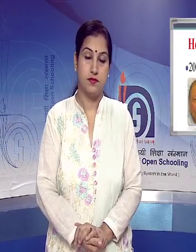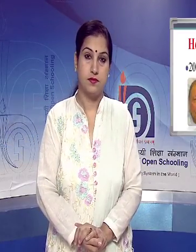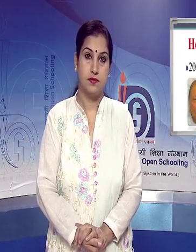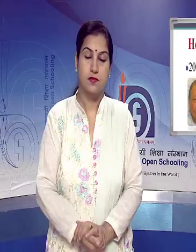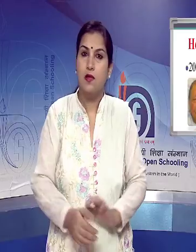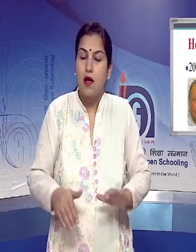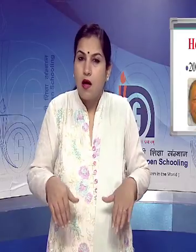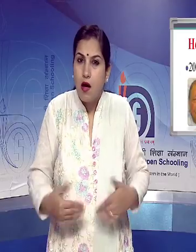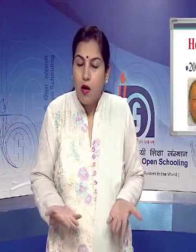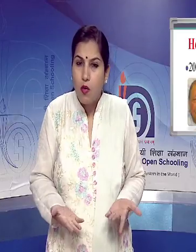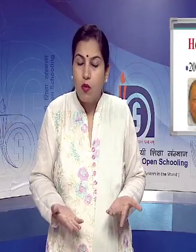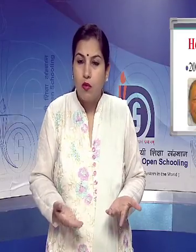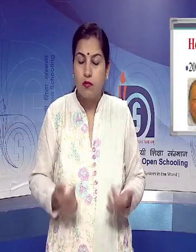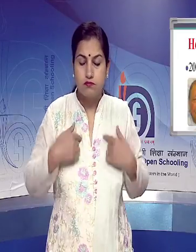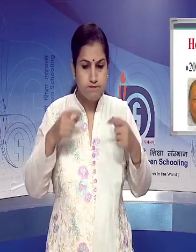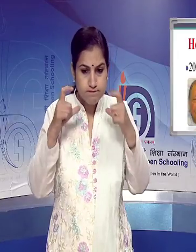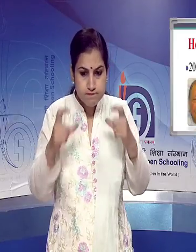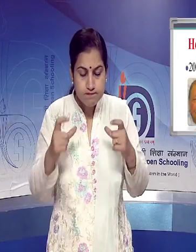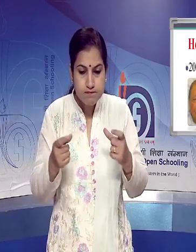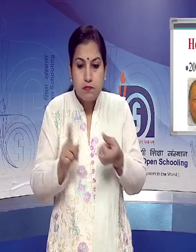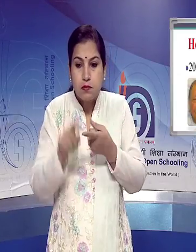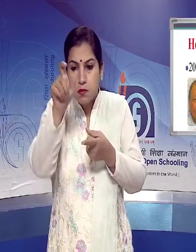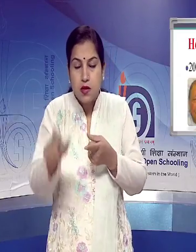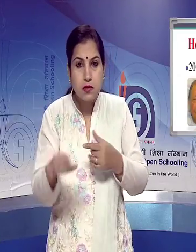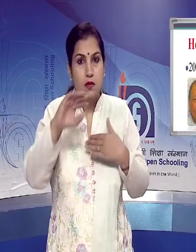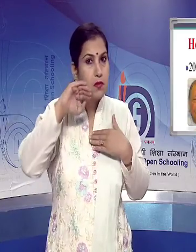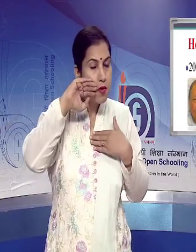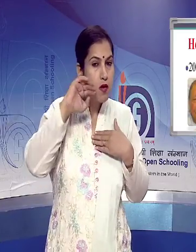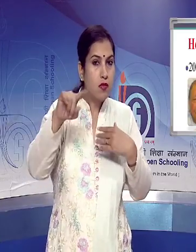How should we take care of the patient suffering with jaundice?